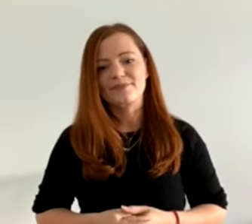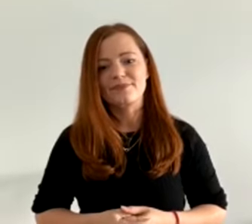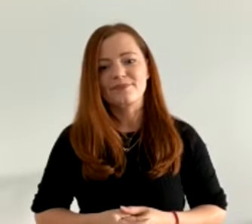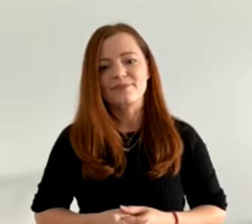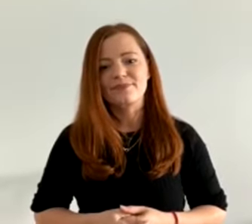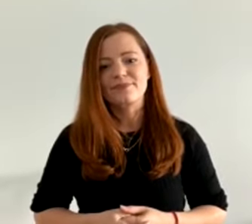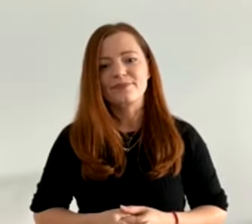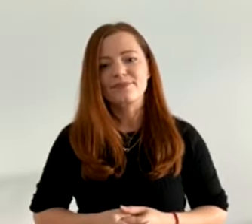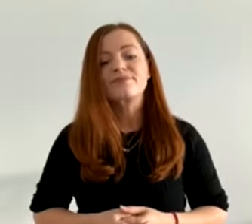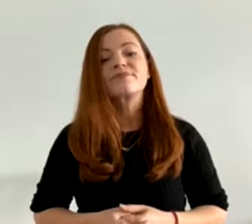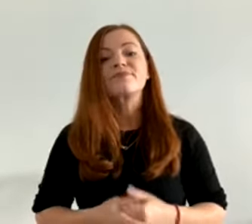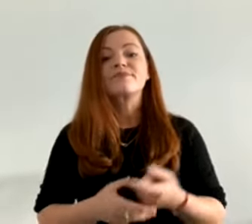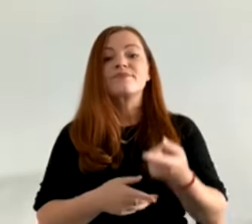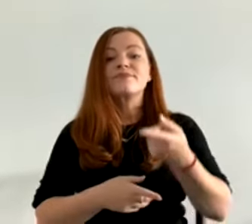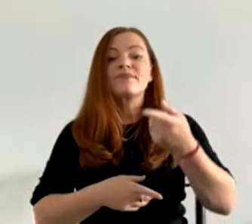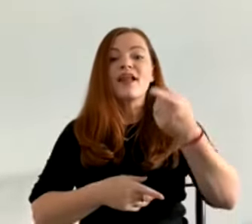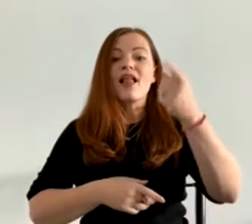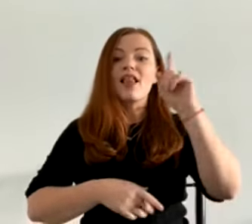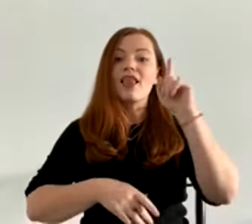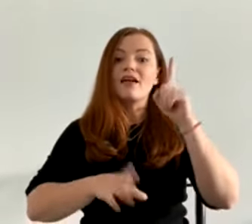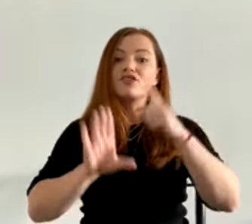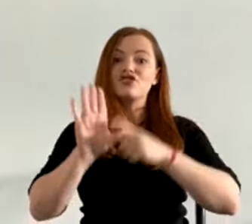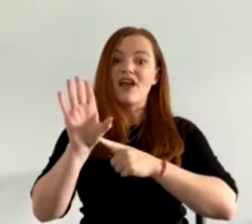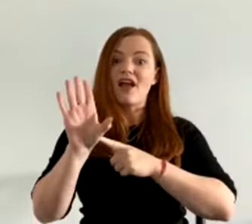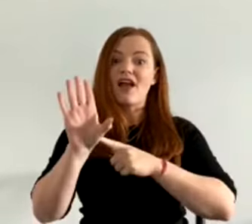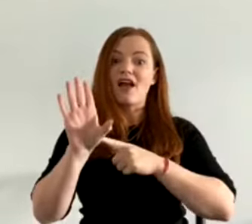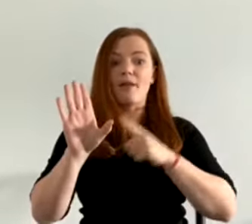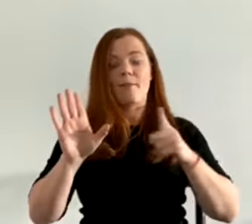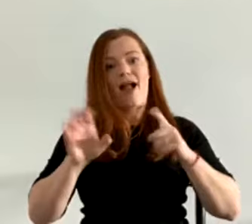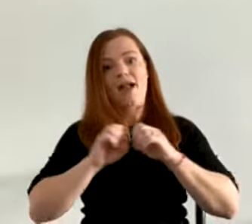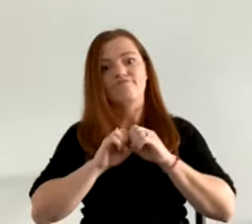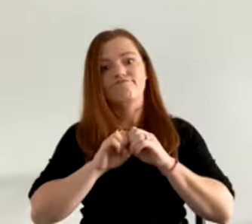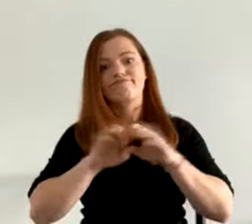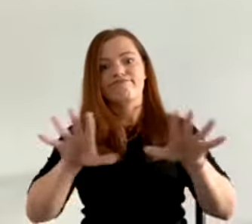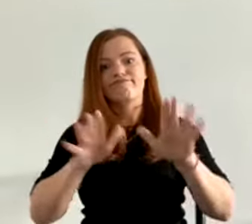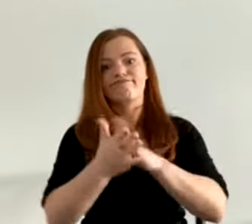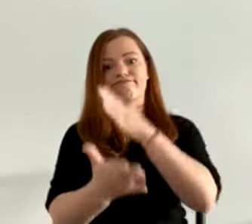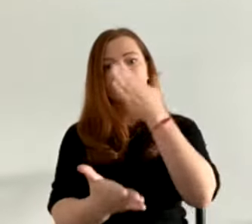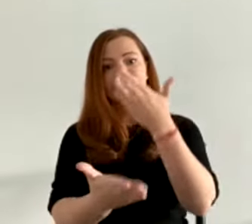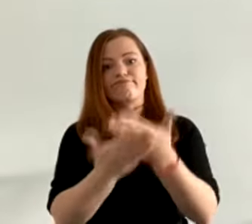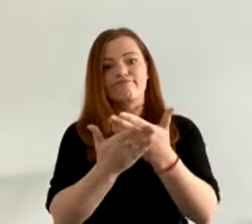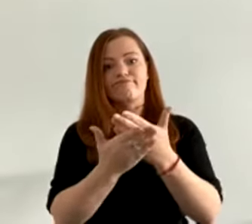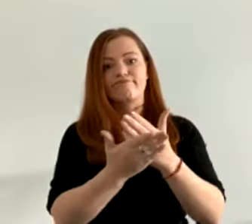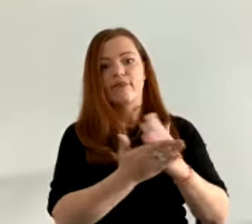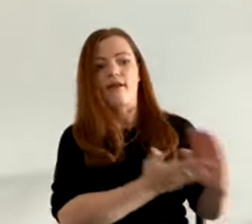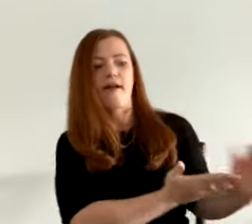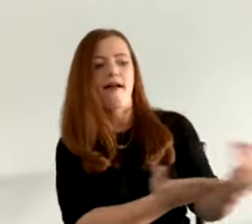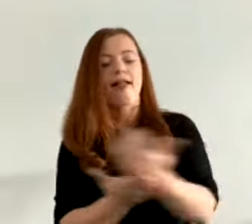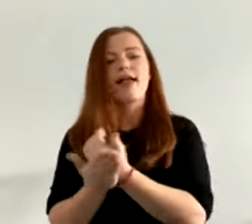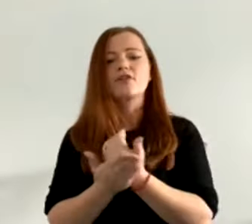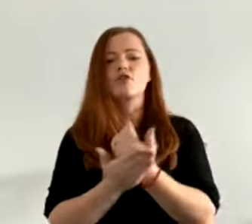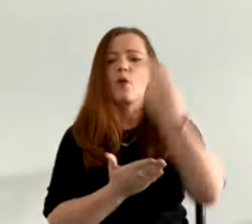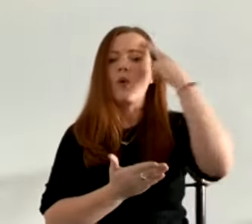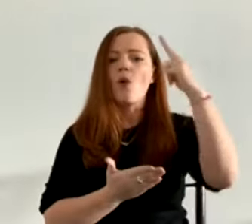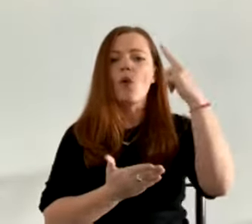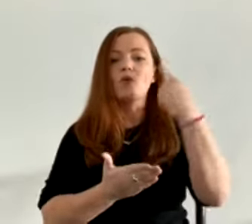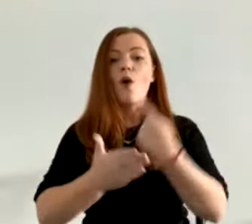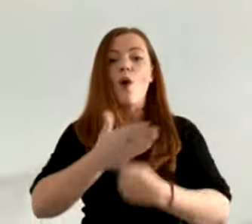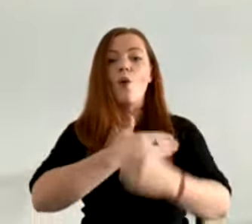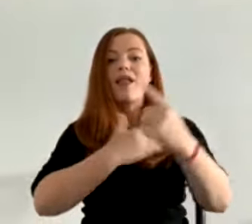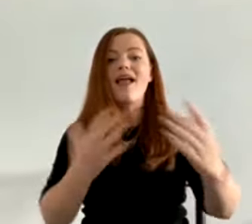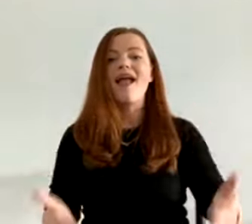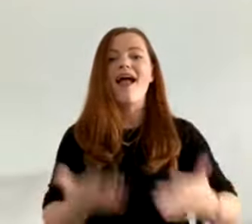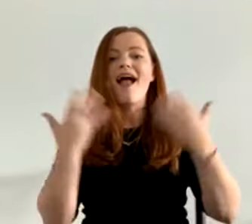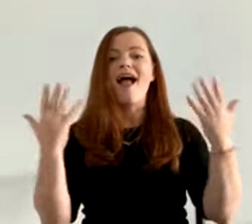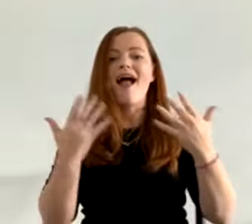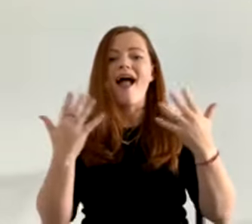So last year, my debut poetry collection, a book called Only Air, about my experiences of being a wheelchair user, was published by Burning Eye